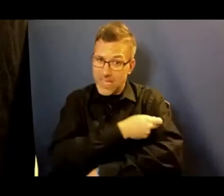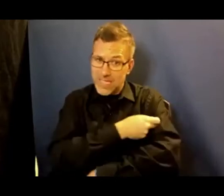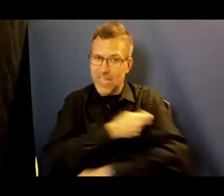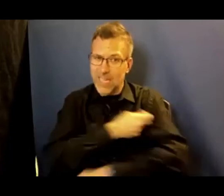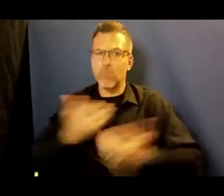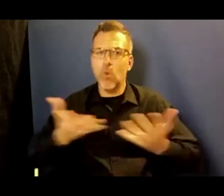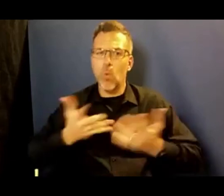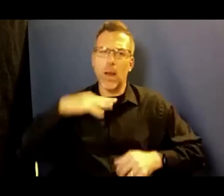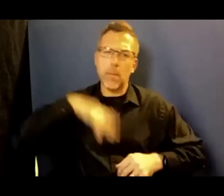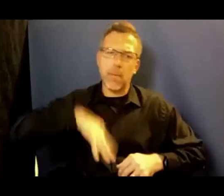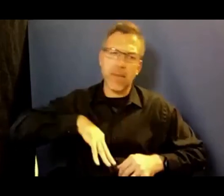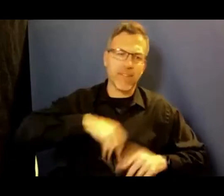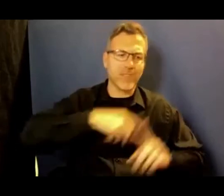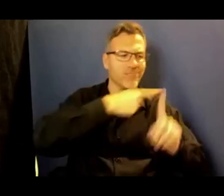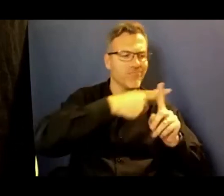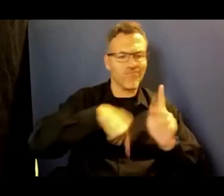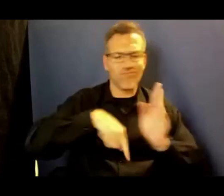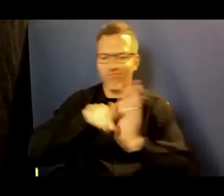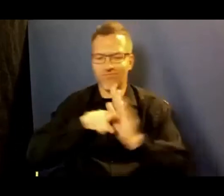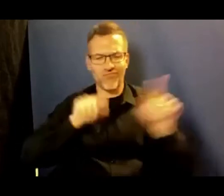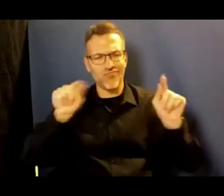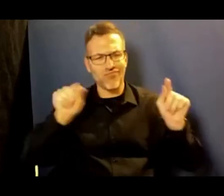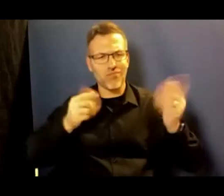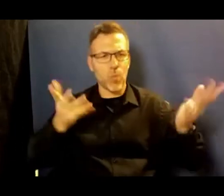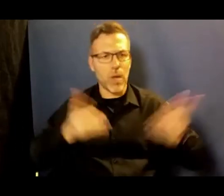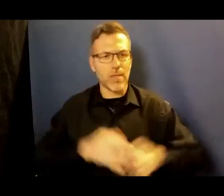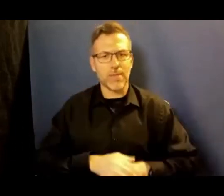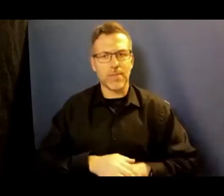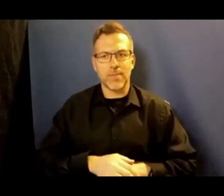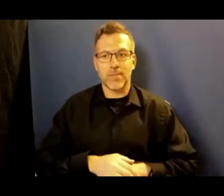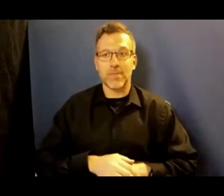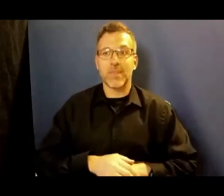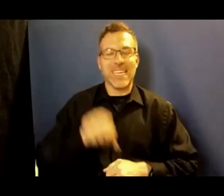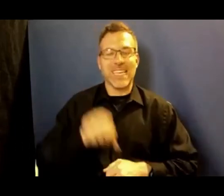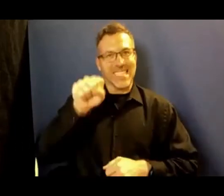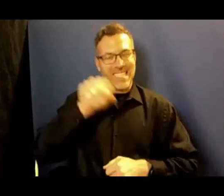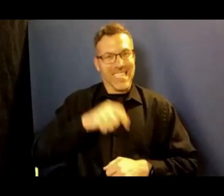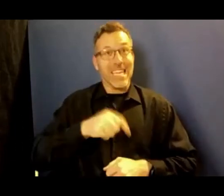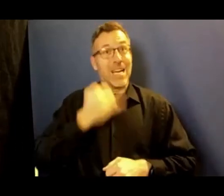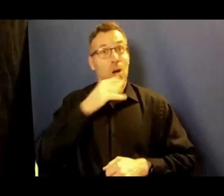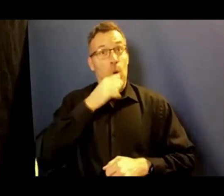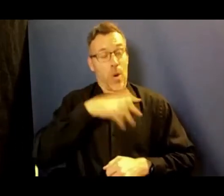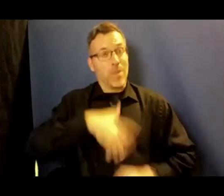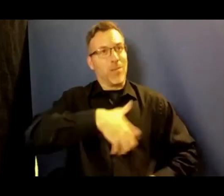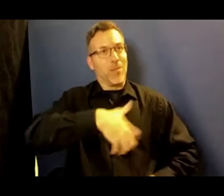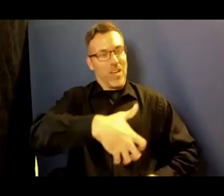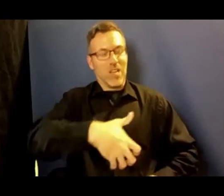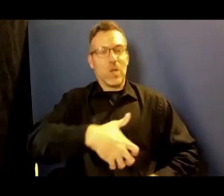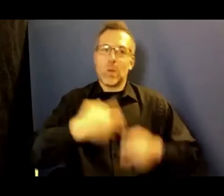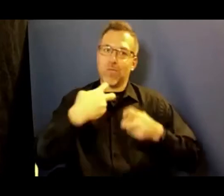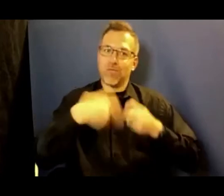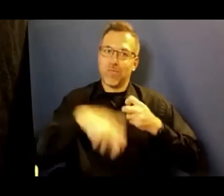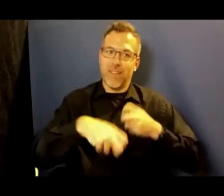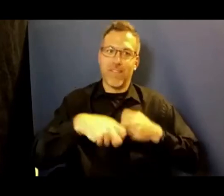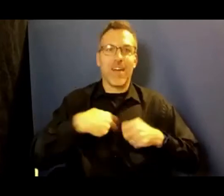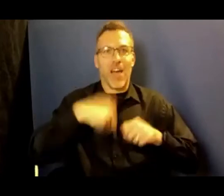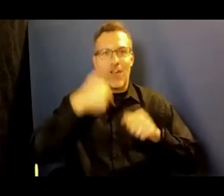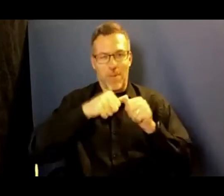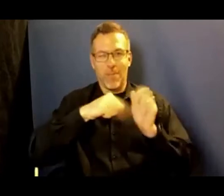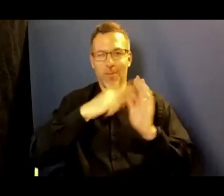risks? Yeah, being a pregnant woman's hard. I remember very vividly reading this book, What to Expect